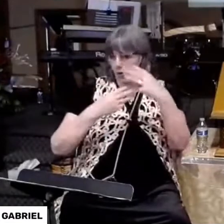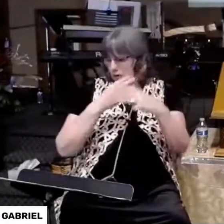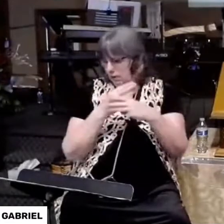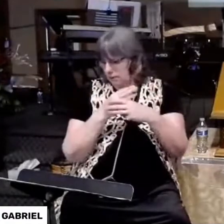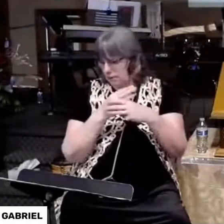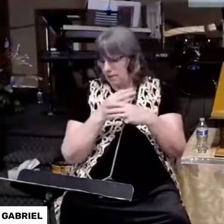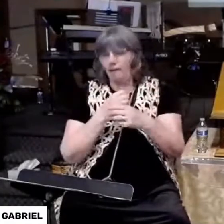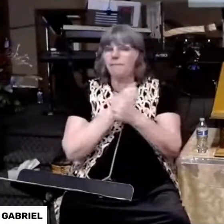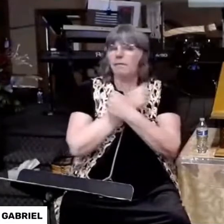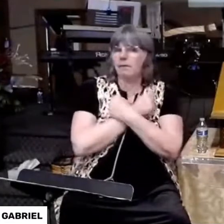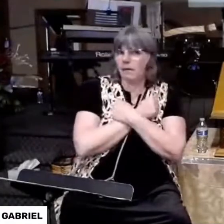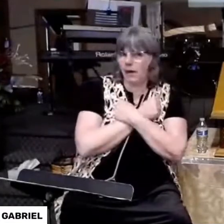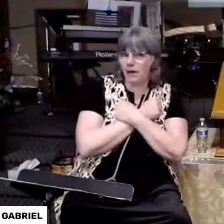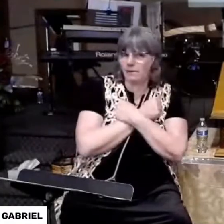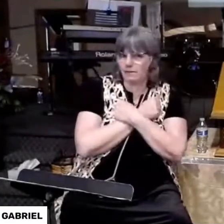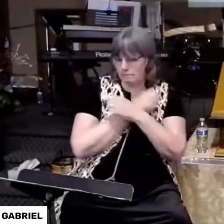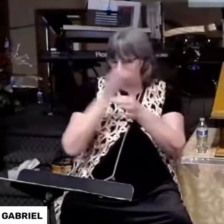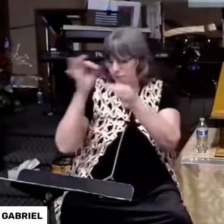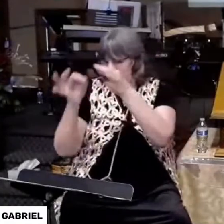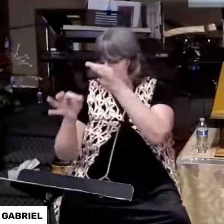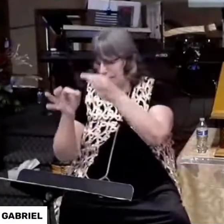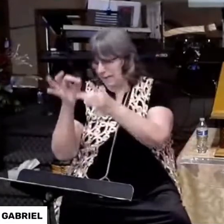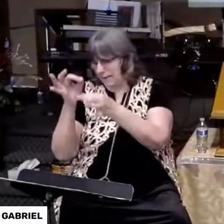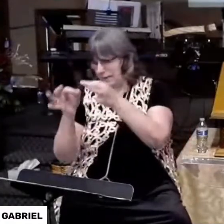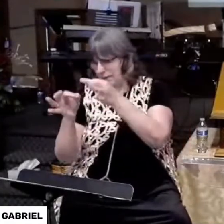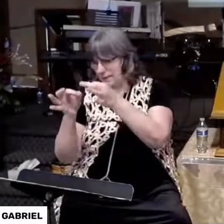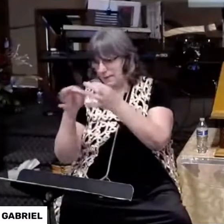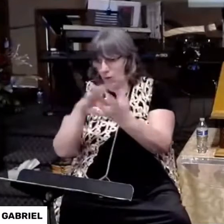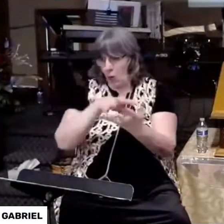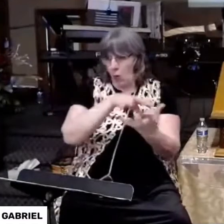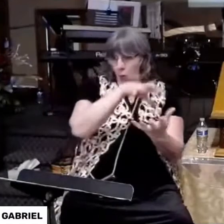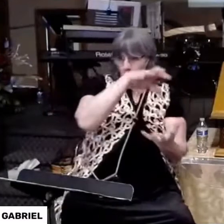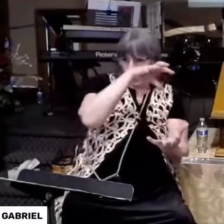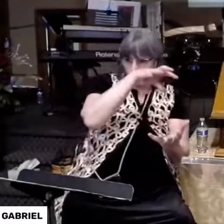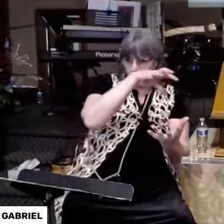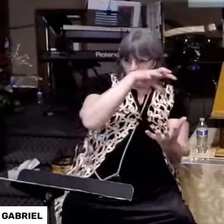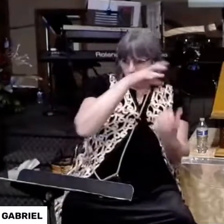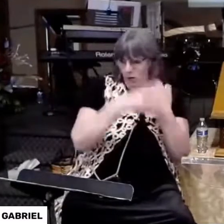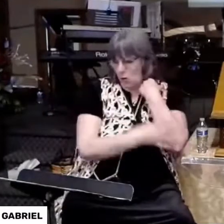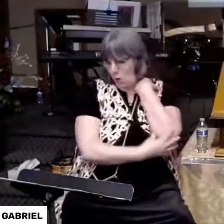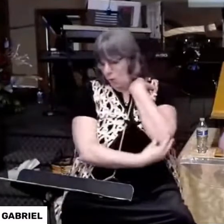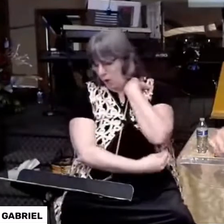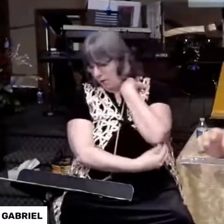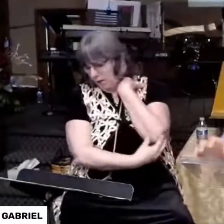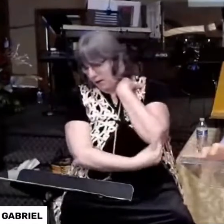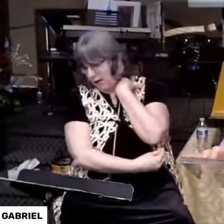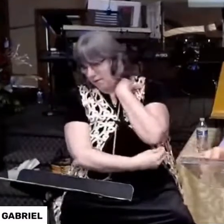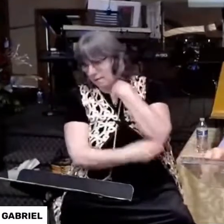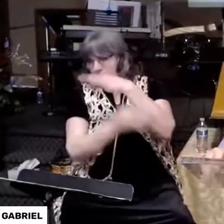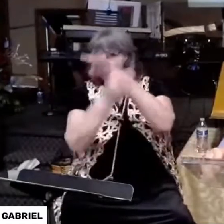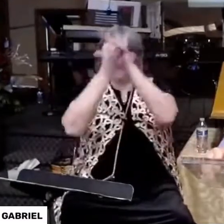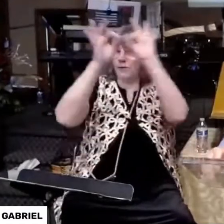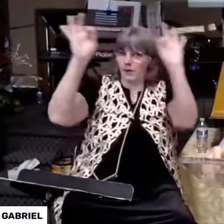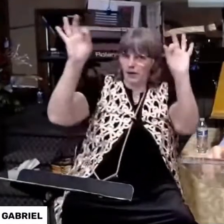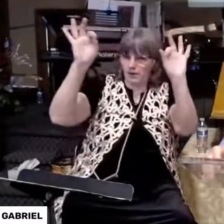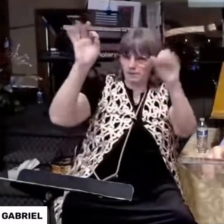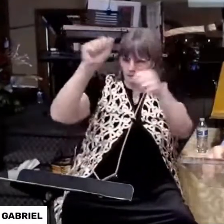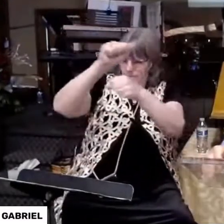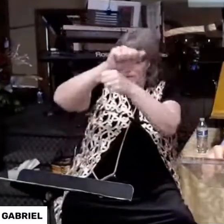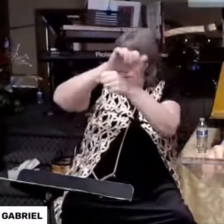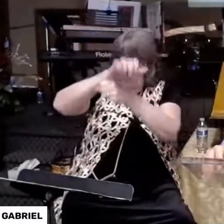and thought that we needed a little bit of